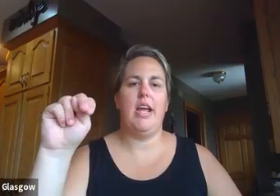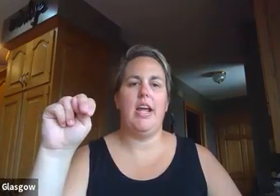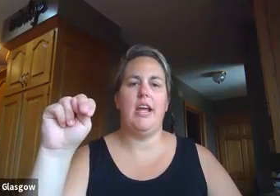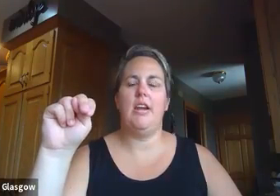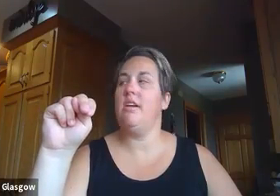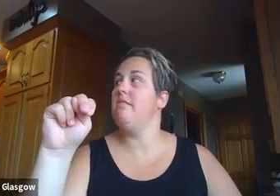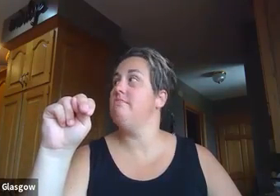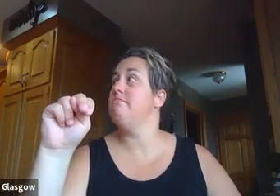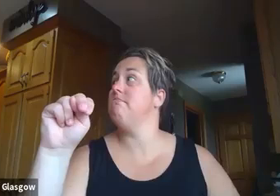N,